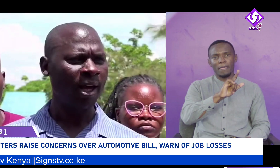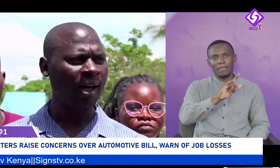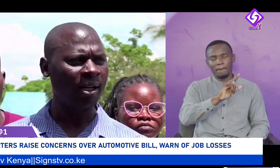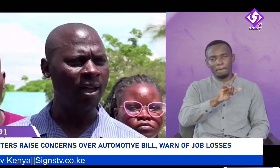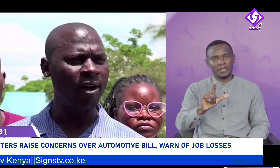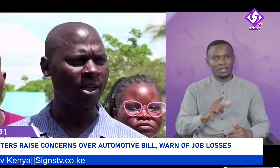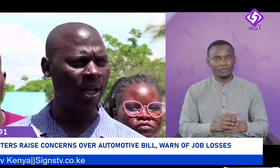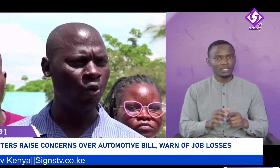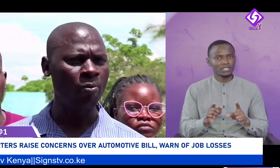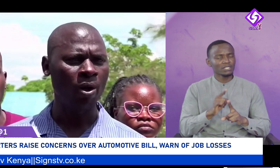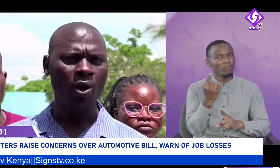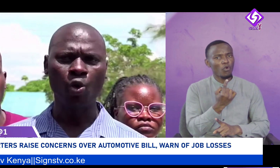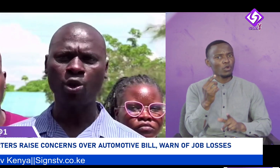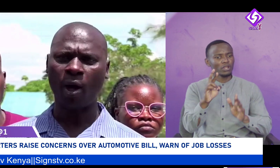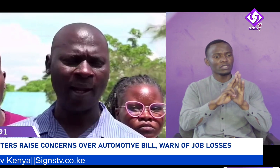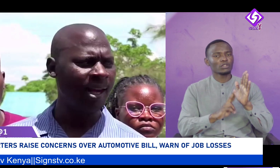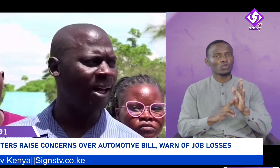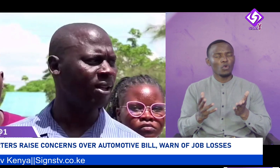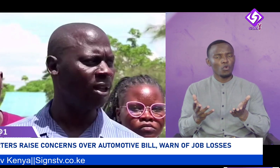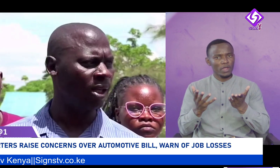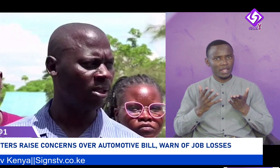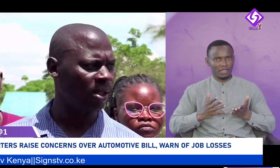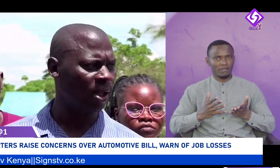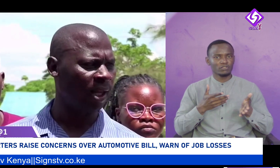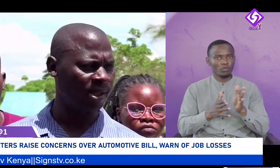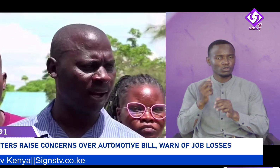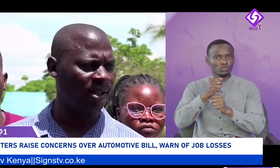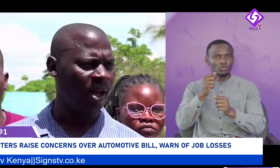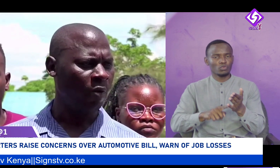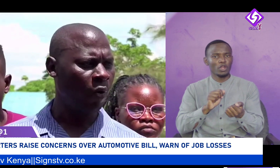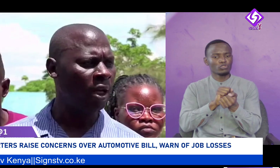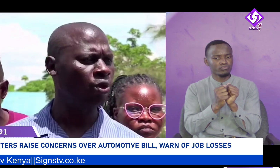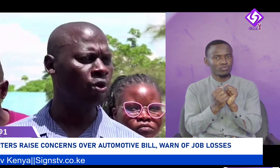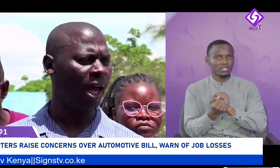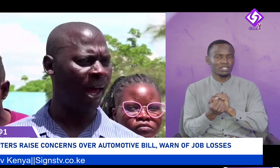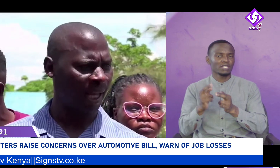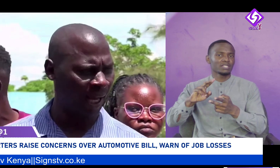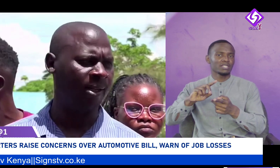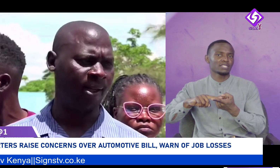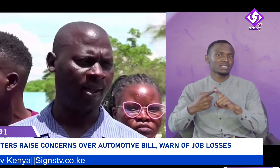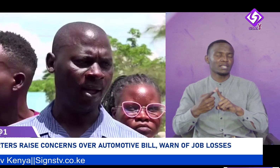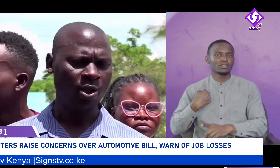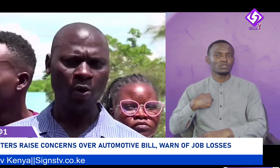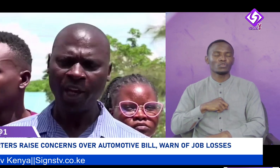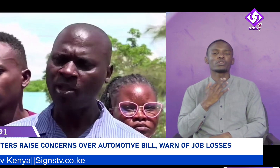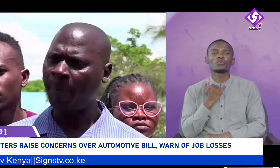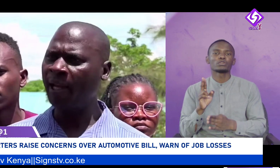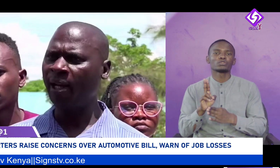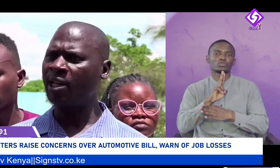can give us a room to also adjust in the standards we want to use as a country. So this bill is